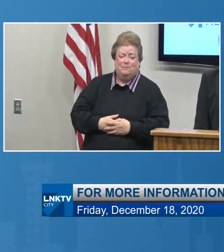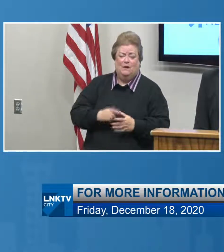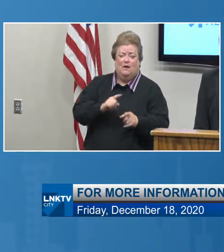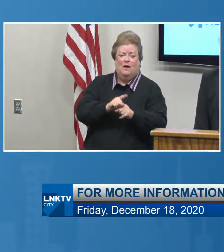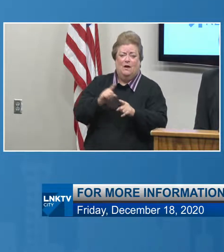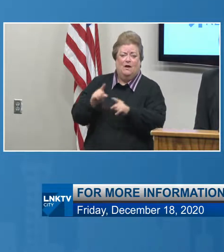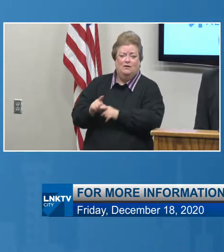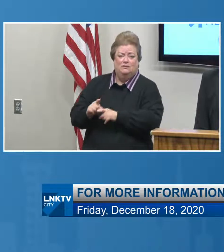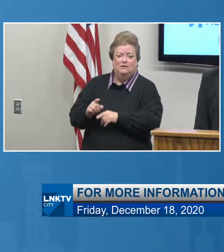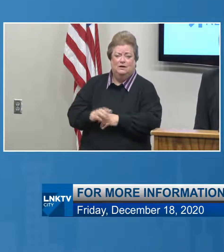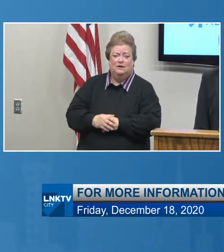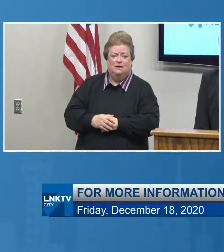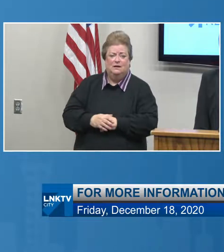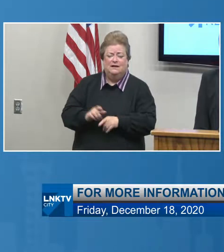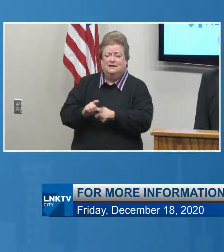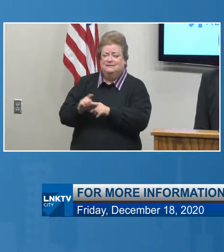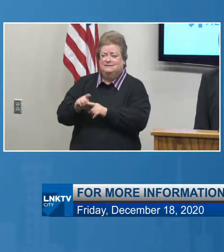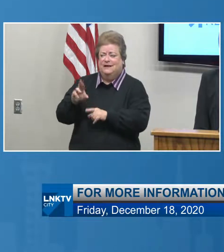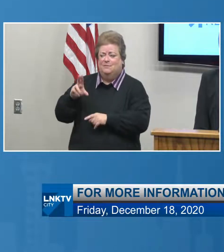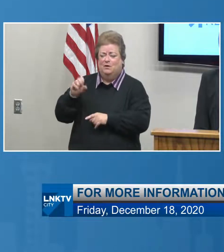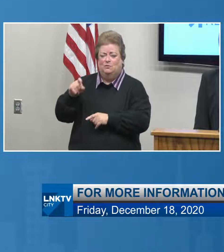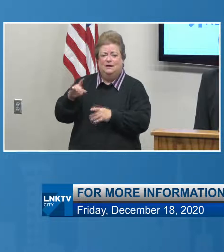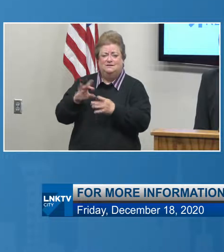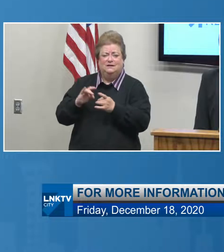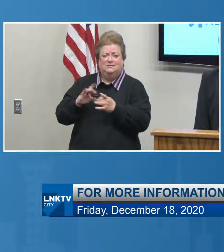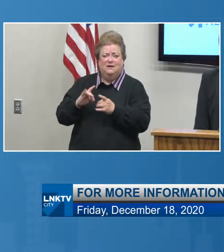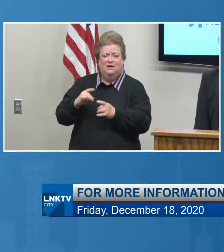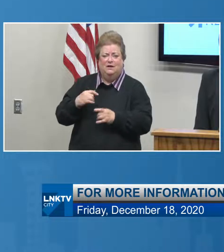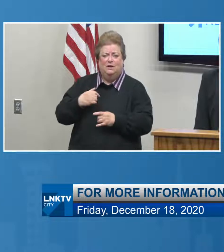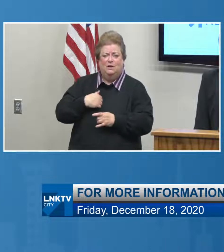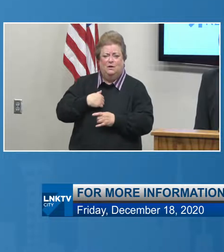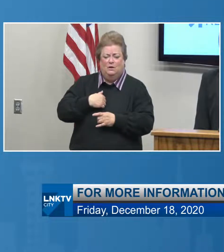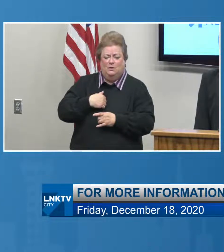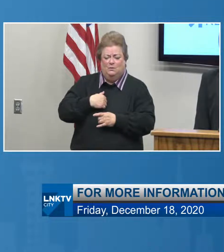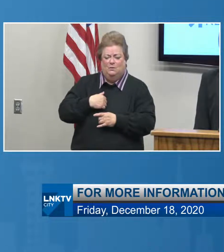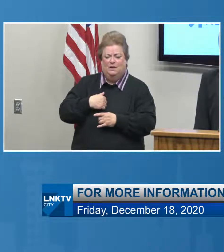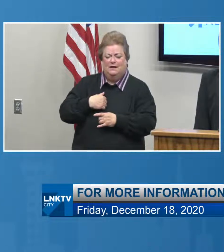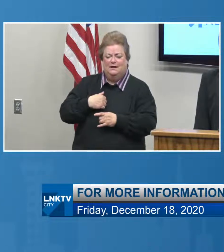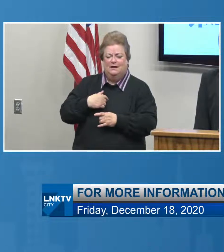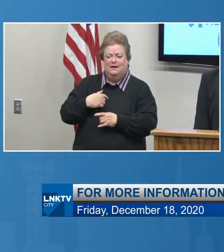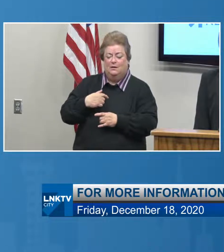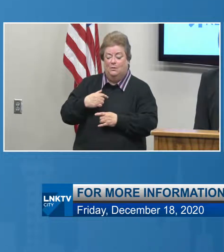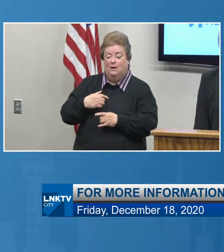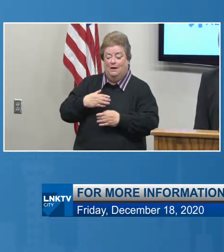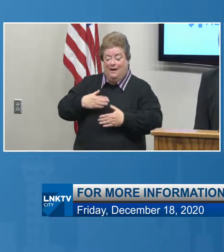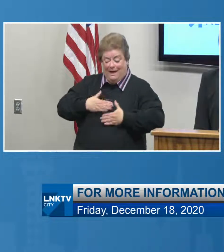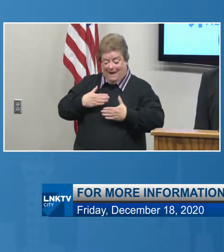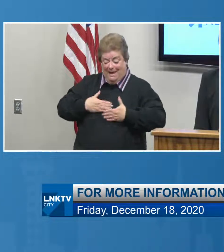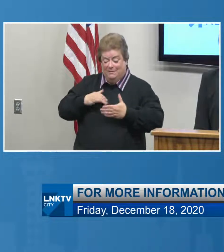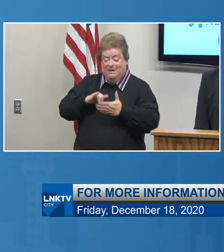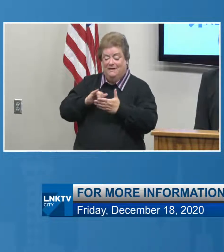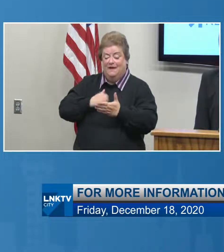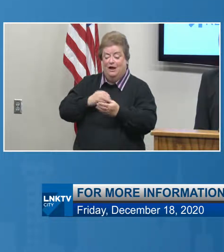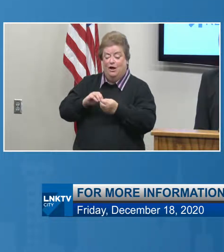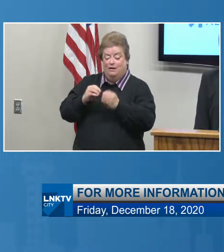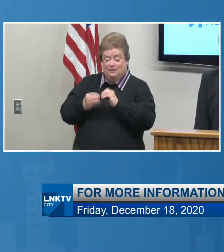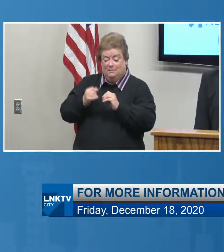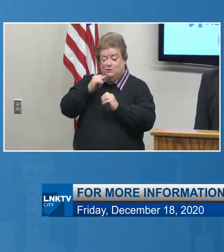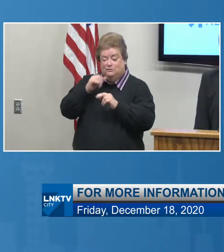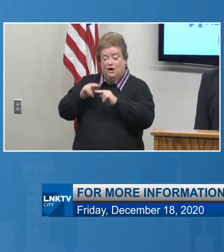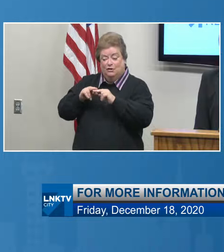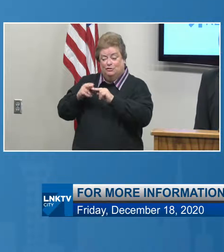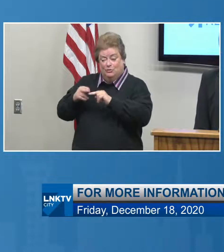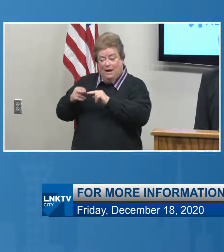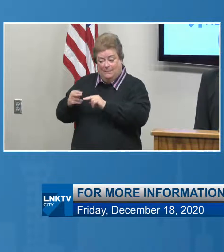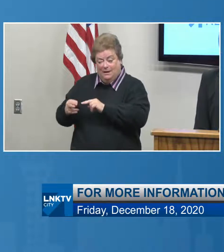Also, similar to what Russ mentioned, we're grateful that our trend in COVID cases has dropped. It's also not where we'd like it to be, which